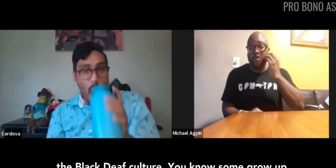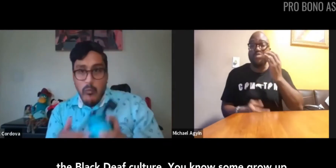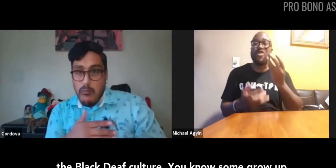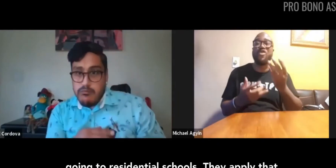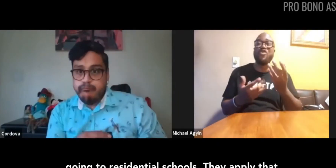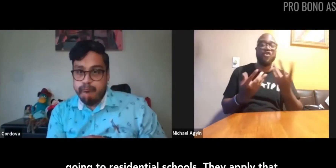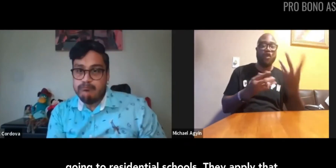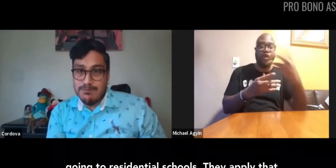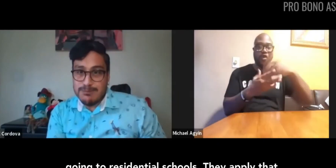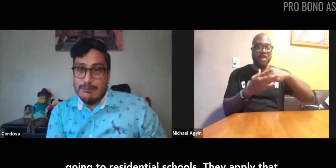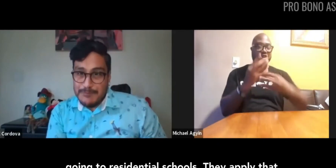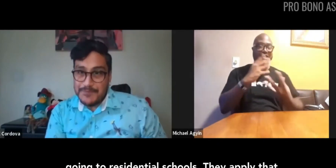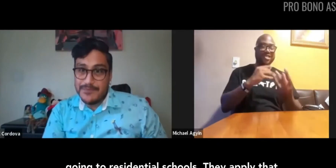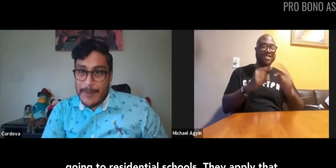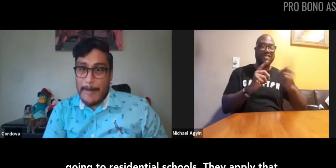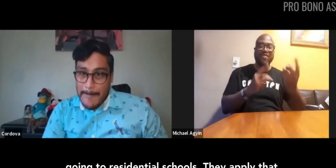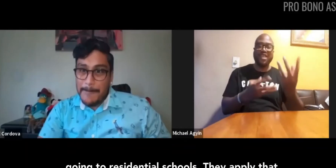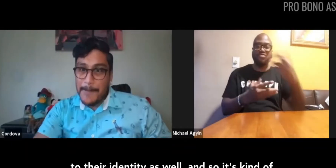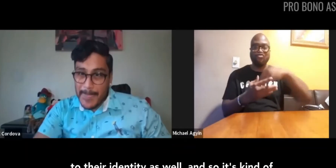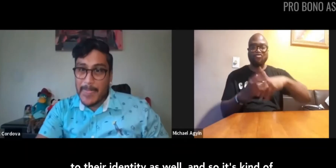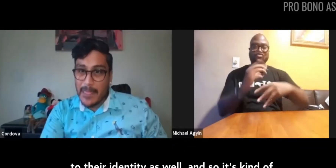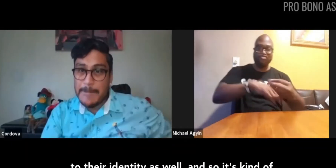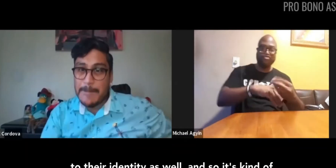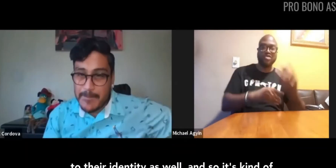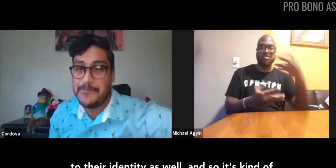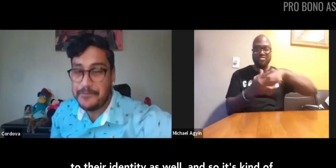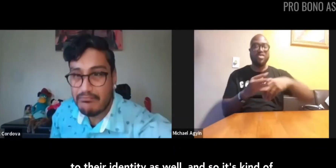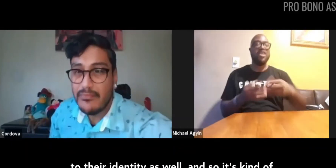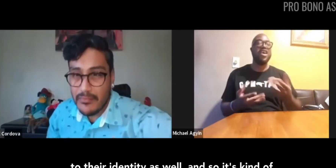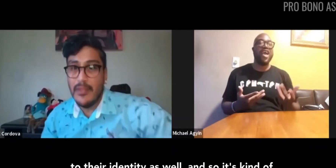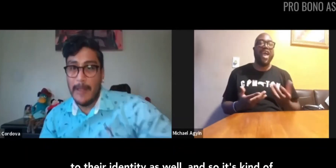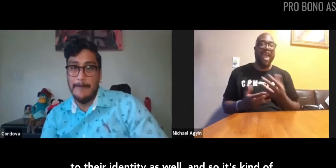Some grow up going to residential schools and they apply that to their identity as well.